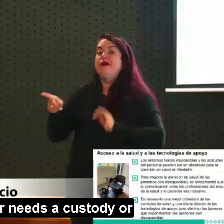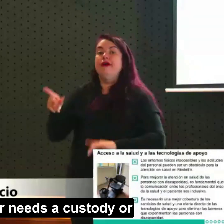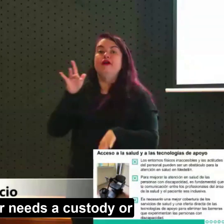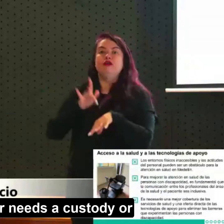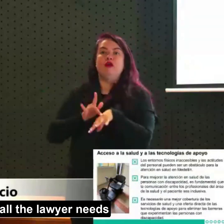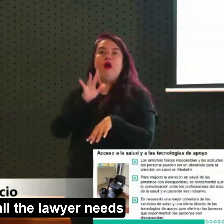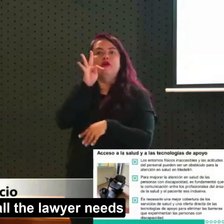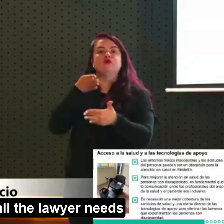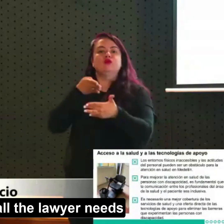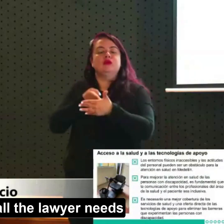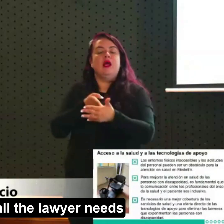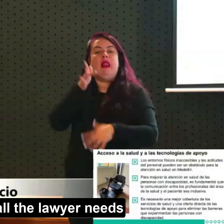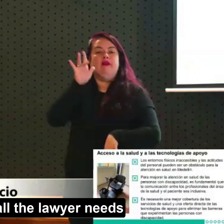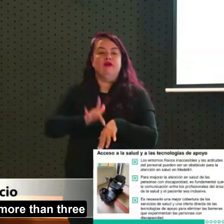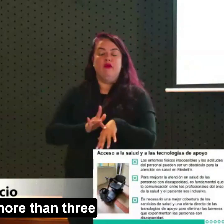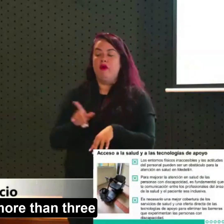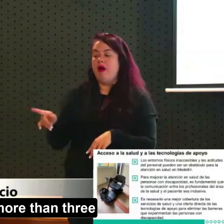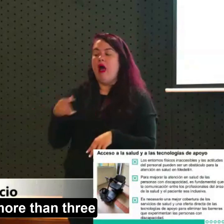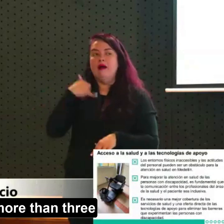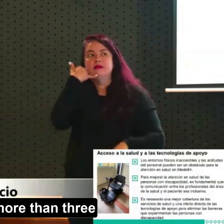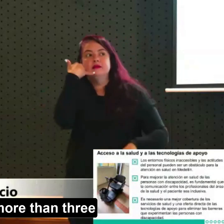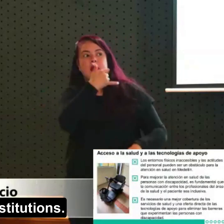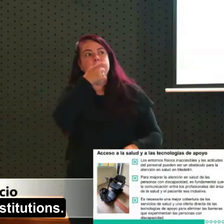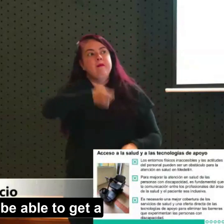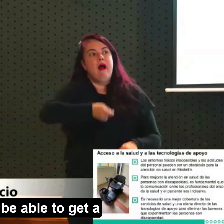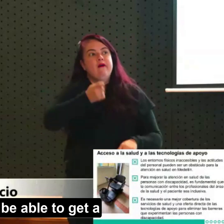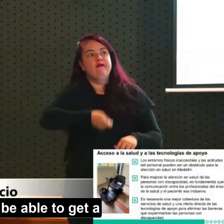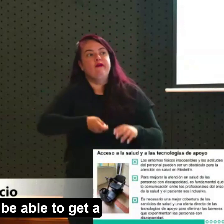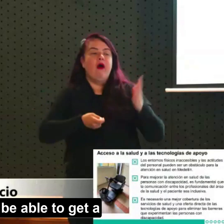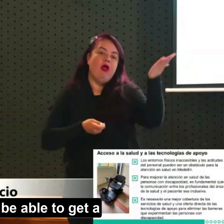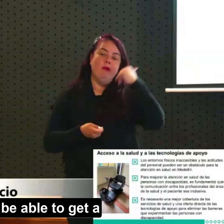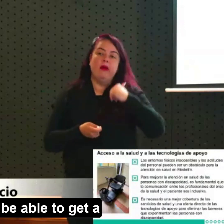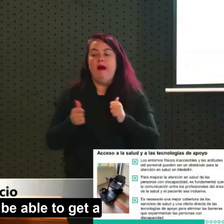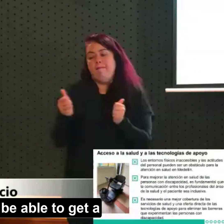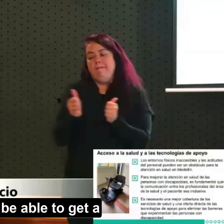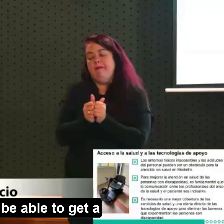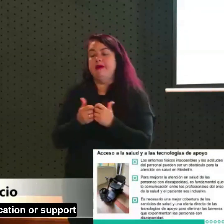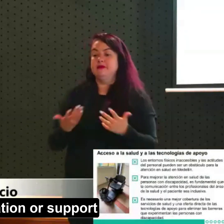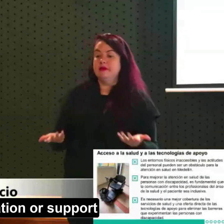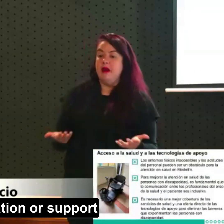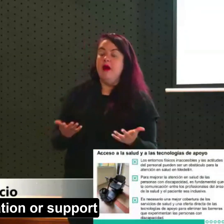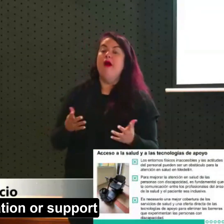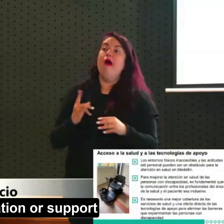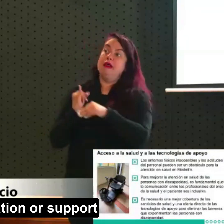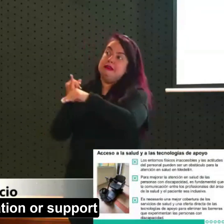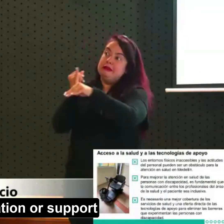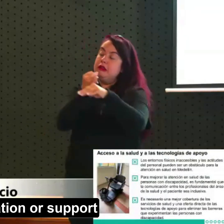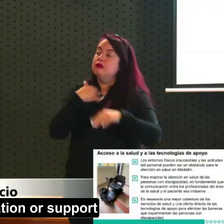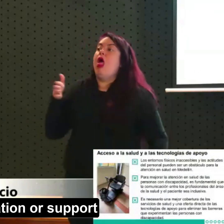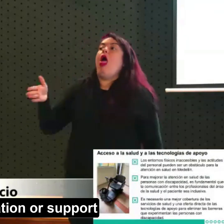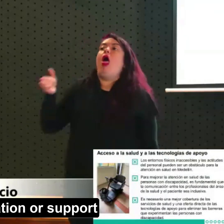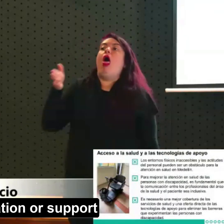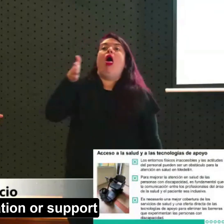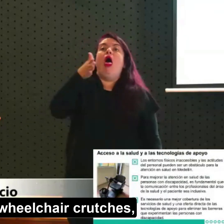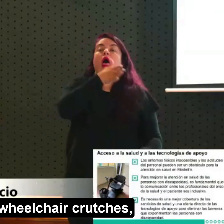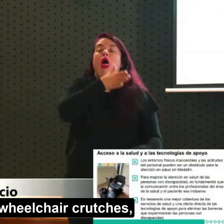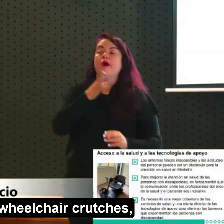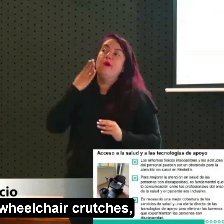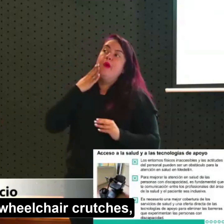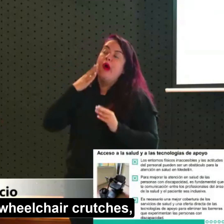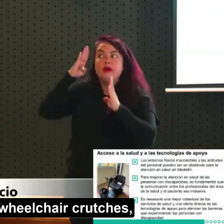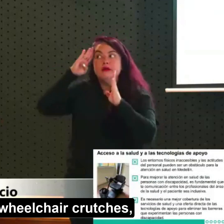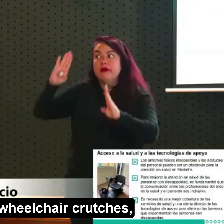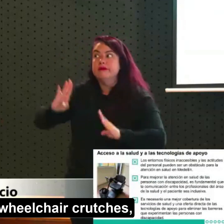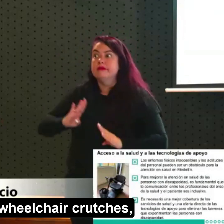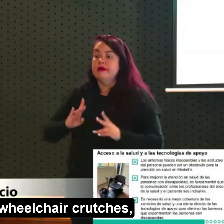needs a custody, or needs to call a lawyer, needs to go more than 3 institutions to be able to get a medication or support